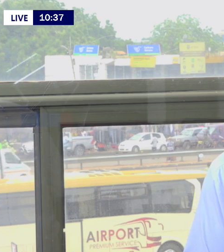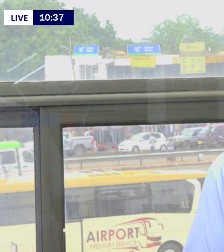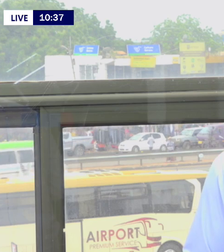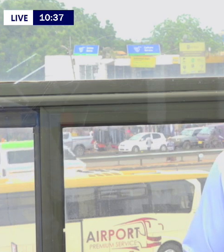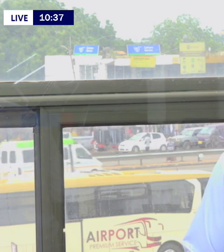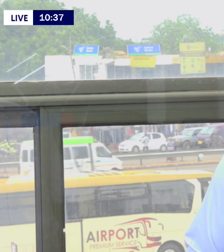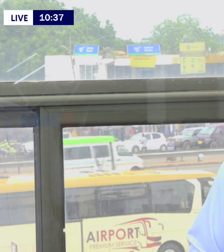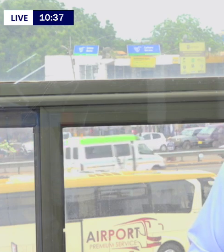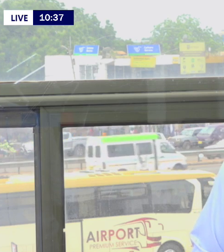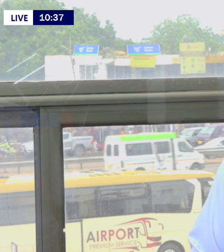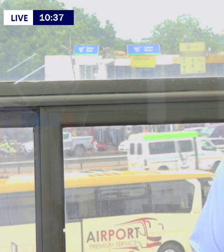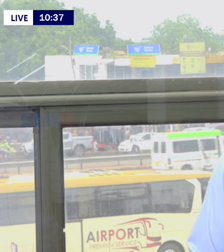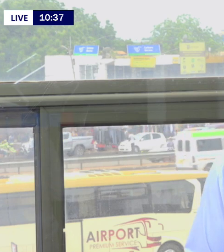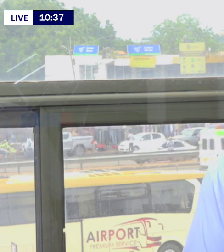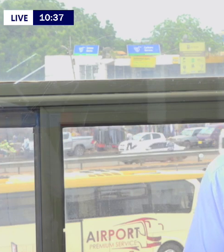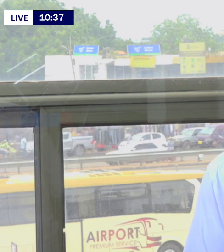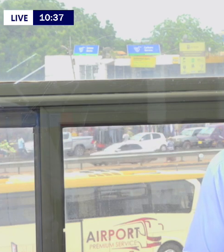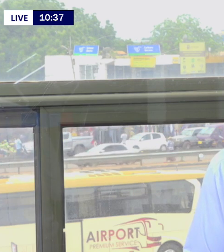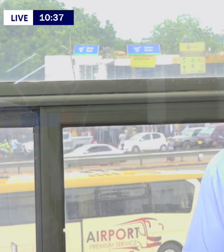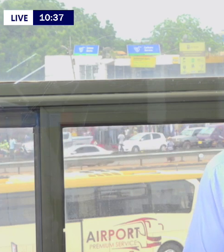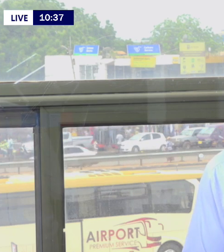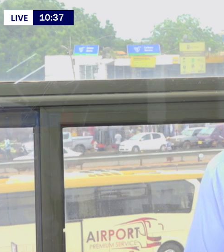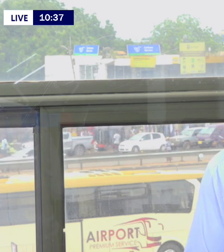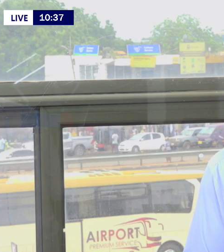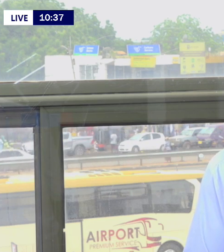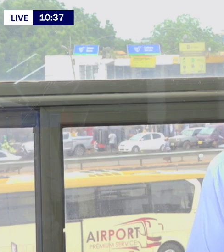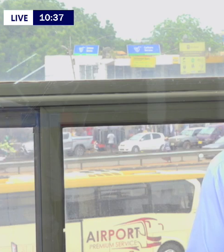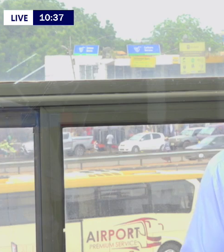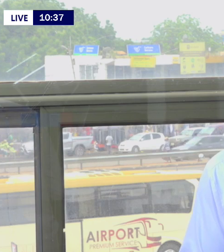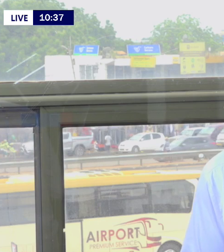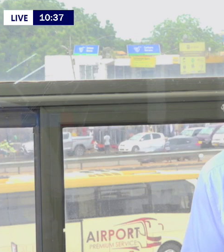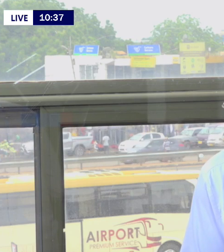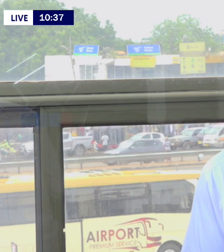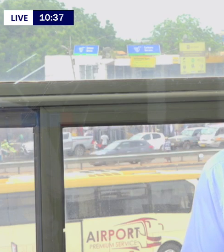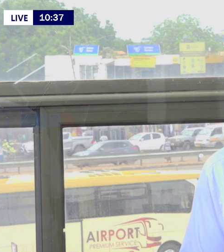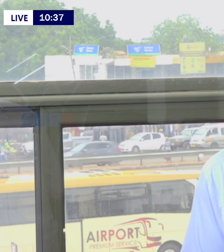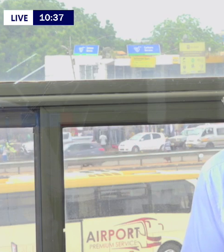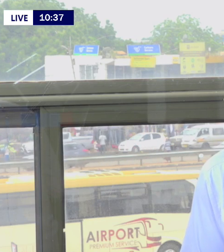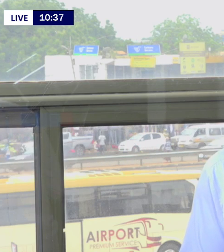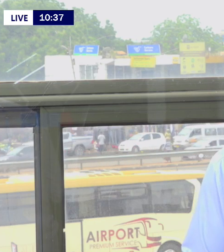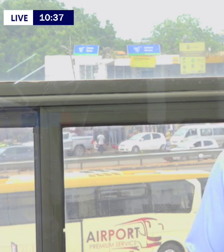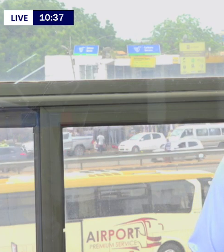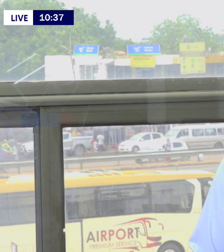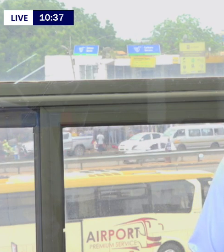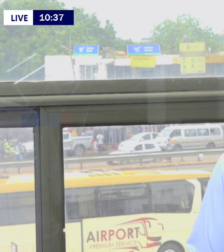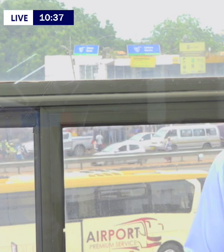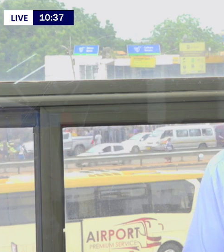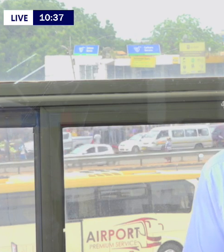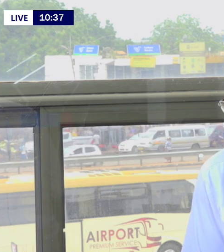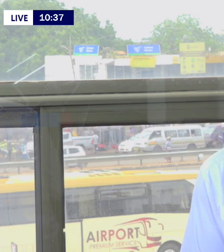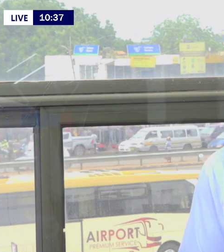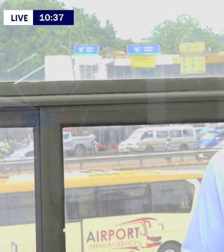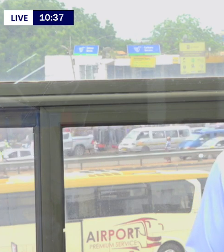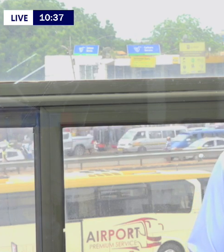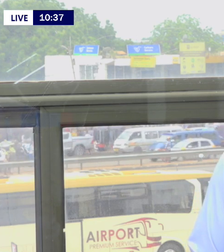mo adwuma me ne John Dramani Mahama ya adwen 2012 o kɔtena ho kɔ kan say yisi no at 2016 yeah.